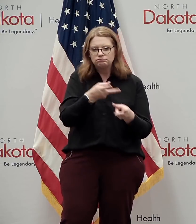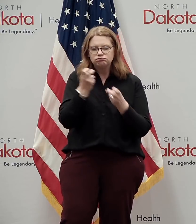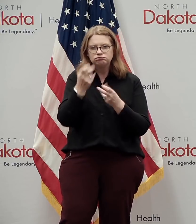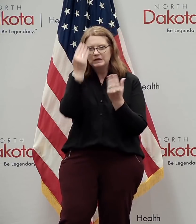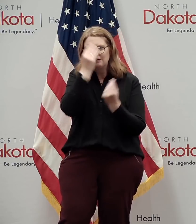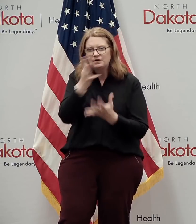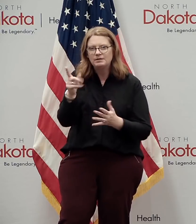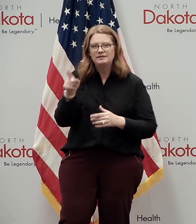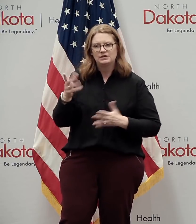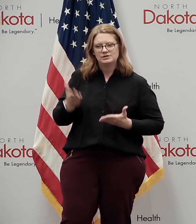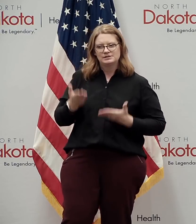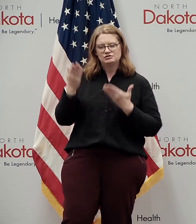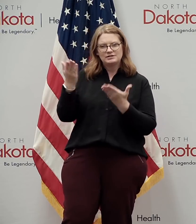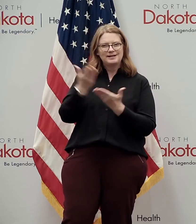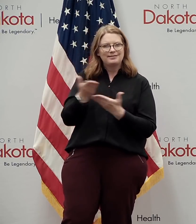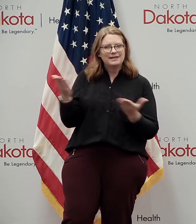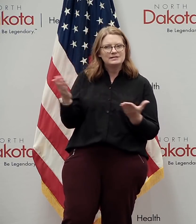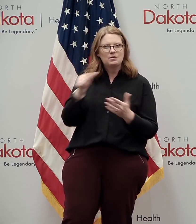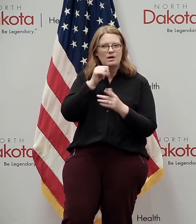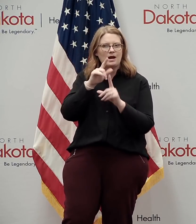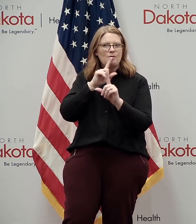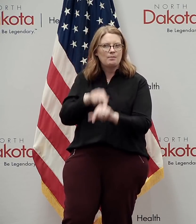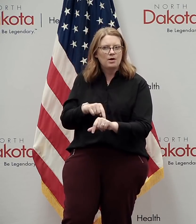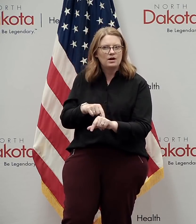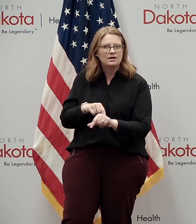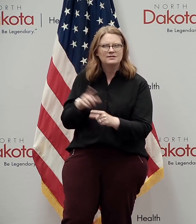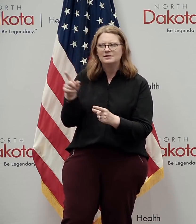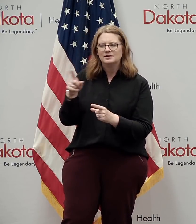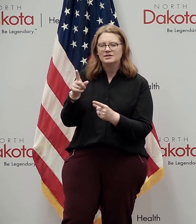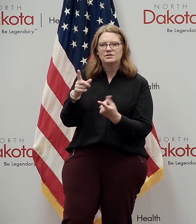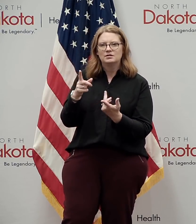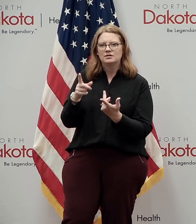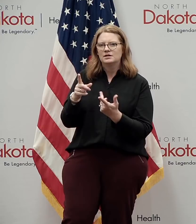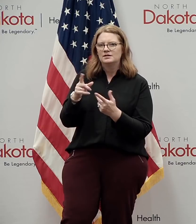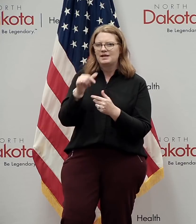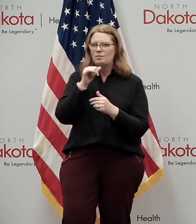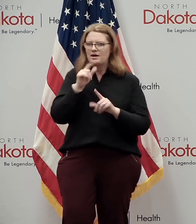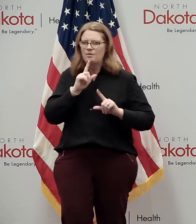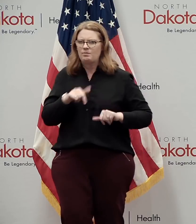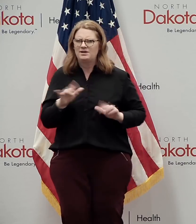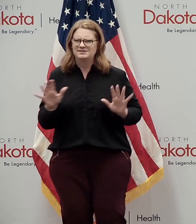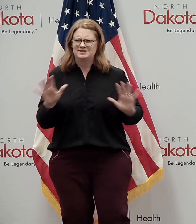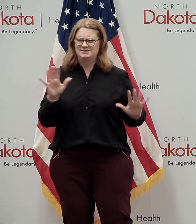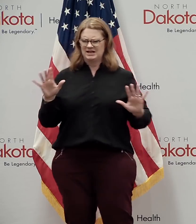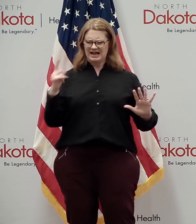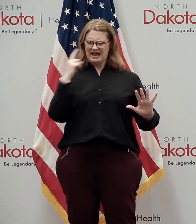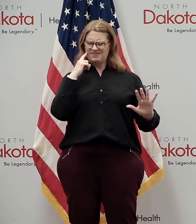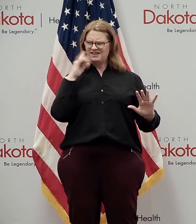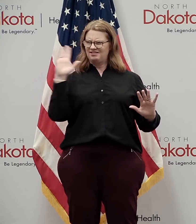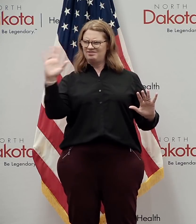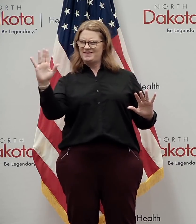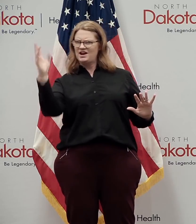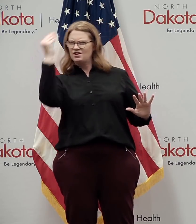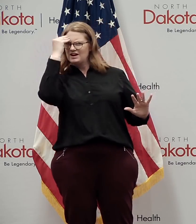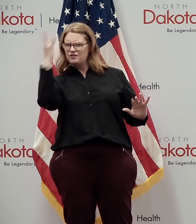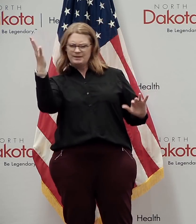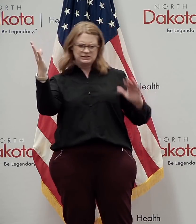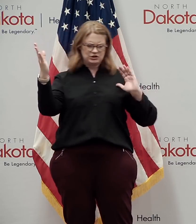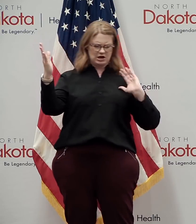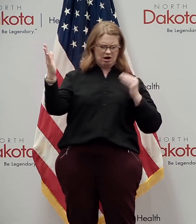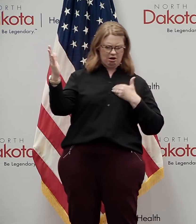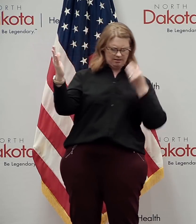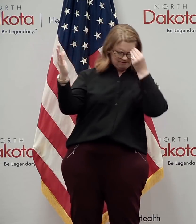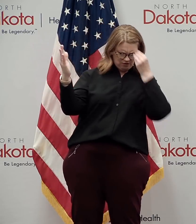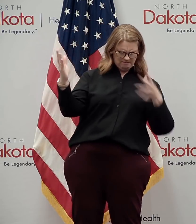They're suggesting that there's things there that we're not reporting that we've been reporting from the beginning. So I think there's some data gaps, data translation,